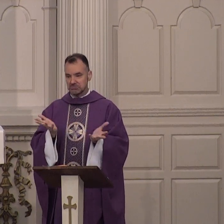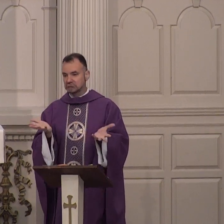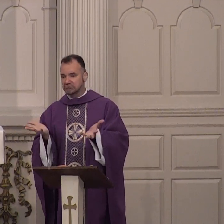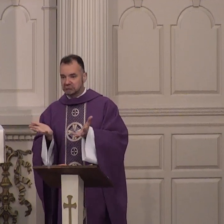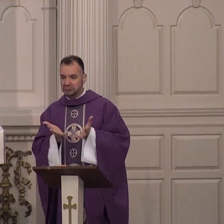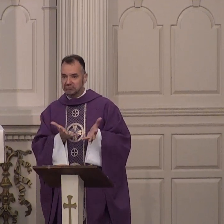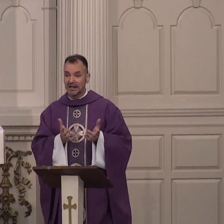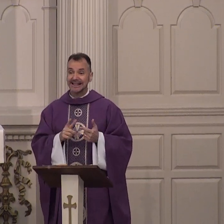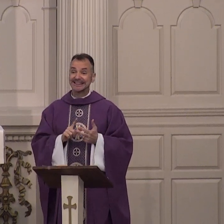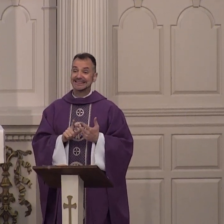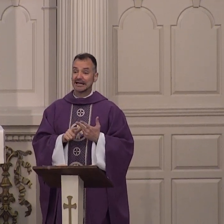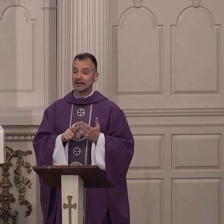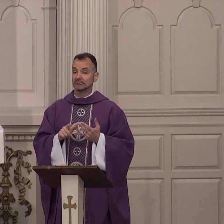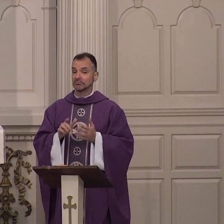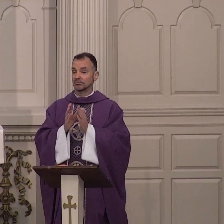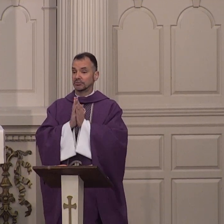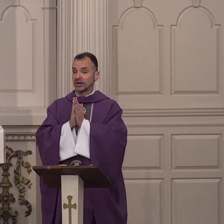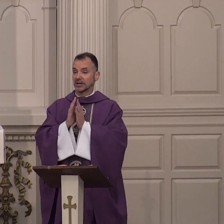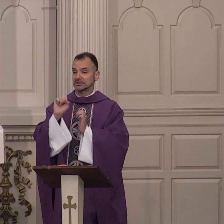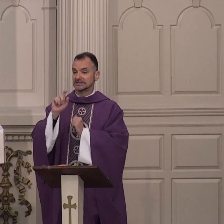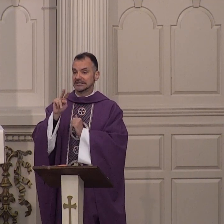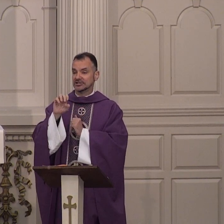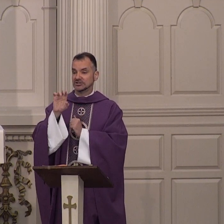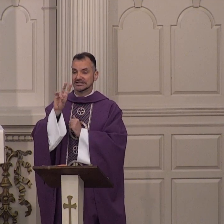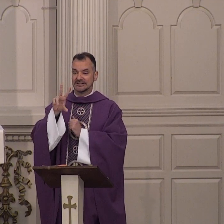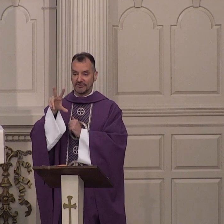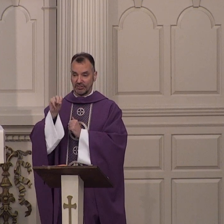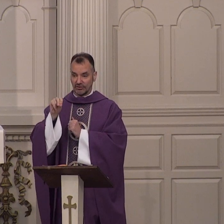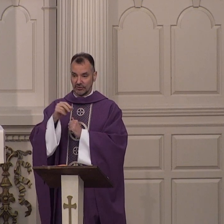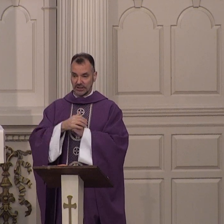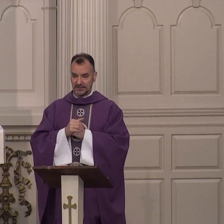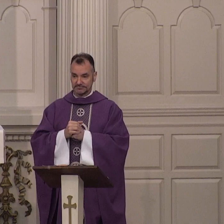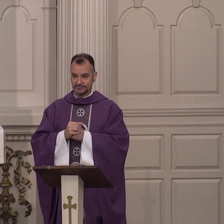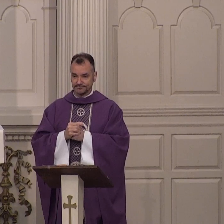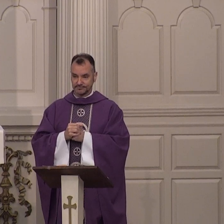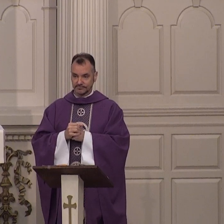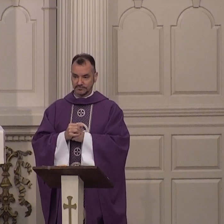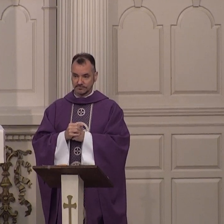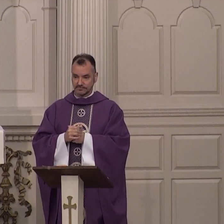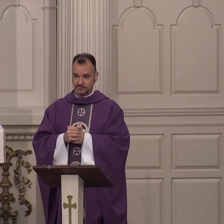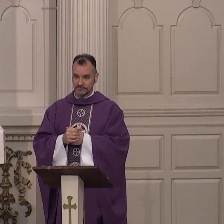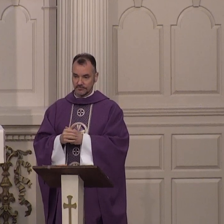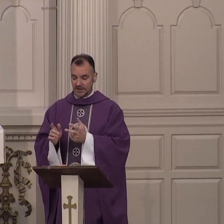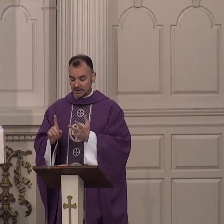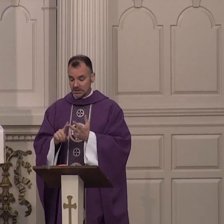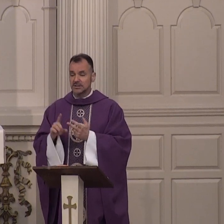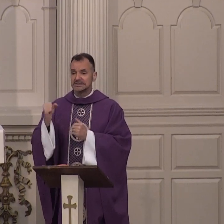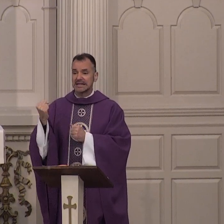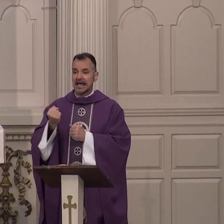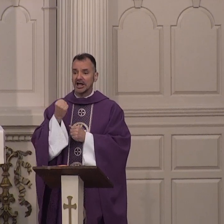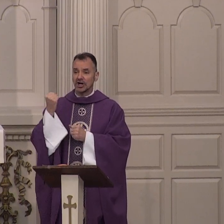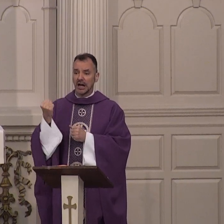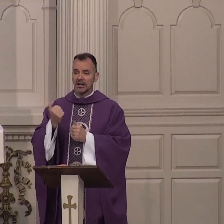soup and conversation, and then praying the Stations of the Cross together here in the church at 7:30.